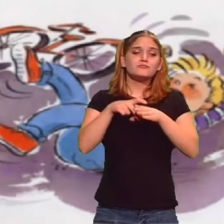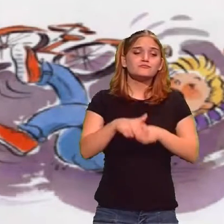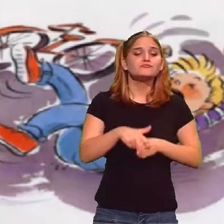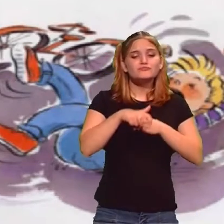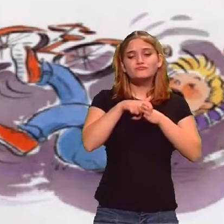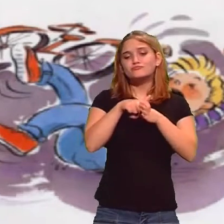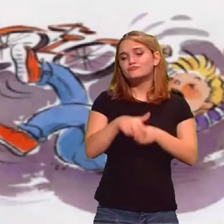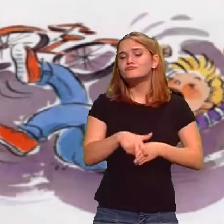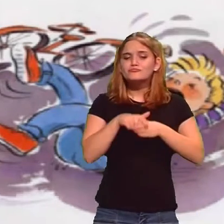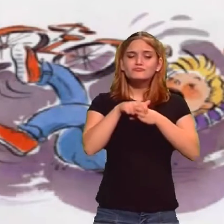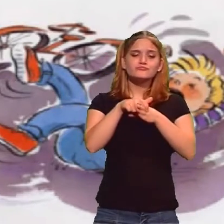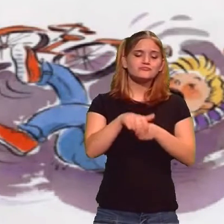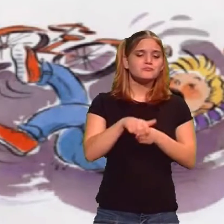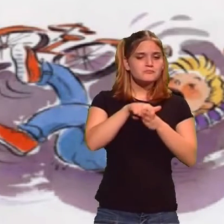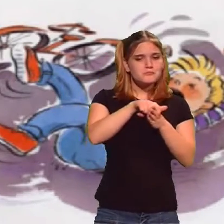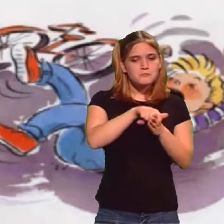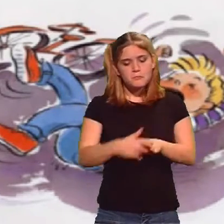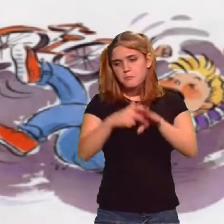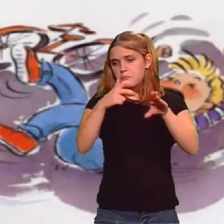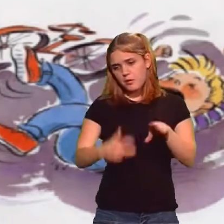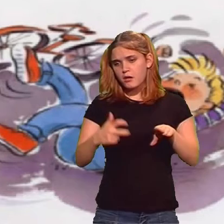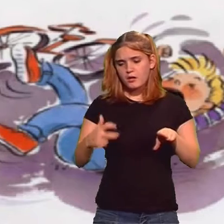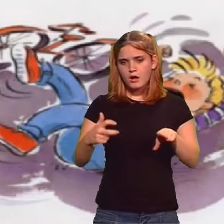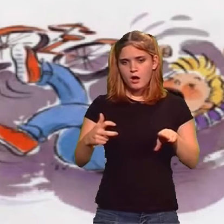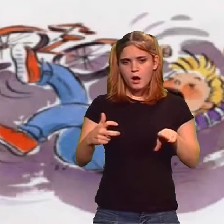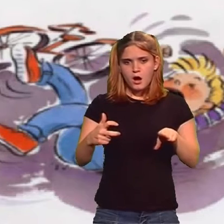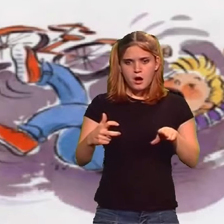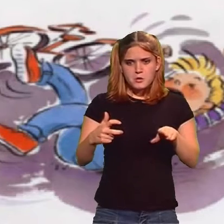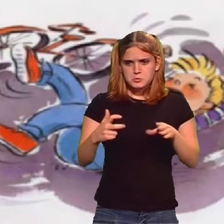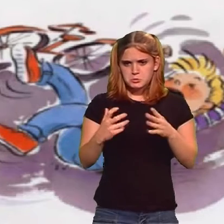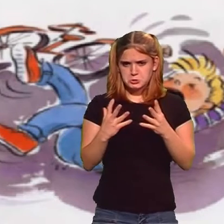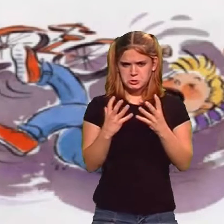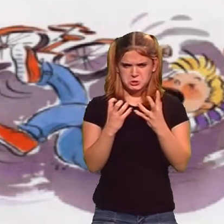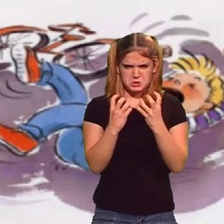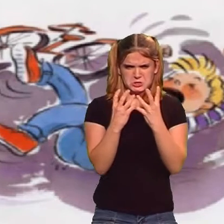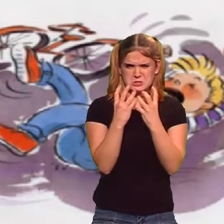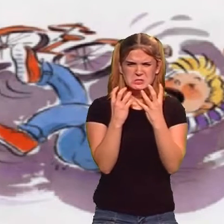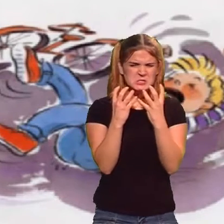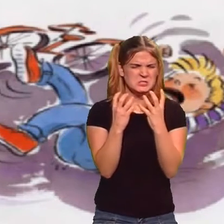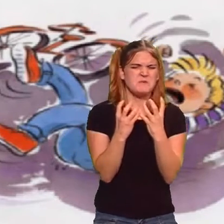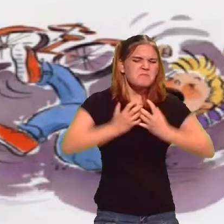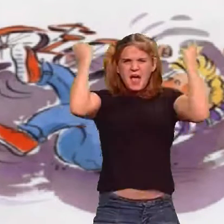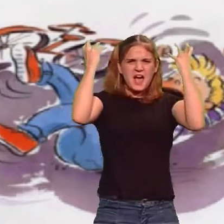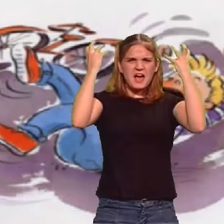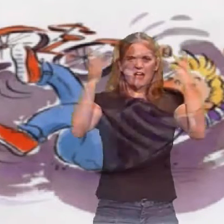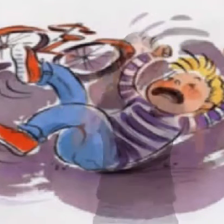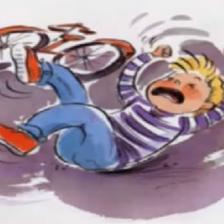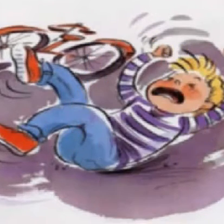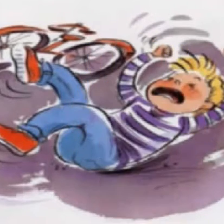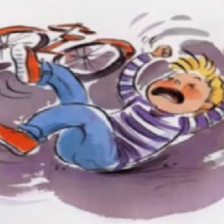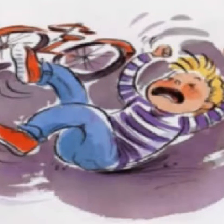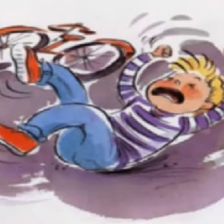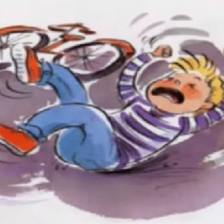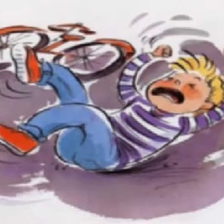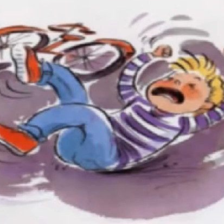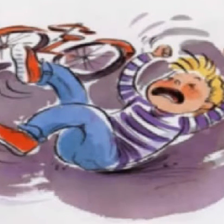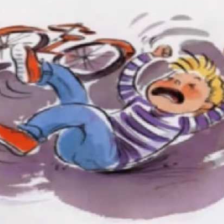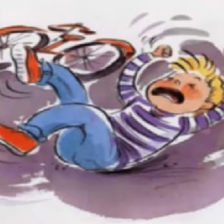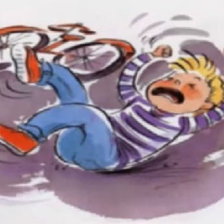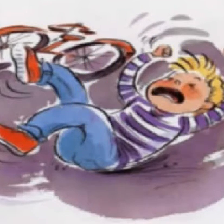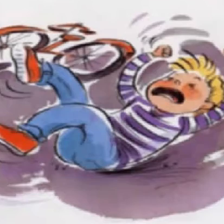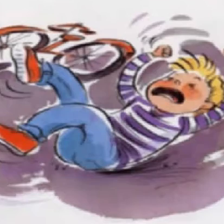Thomas was riding his bicycle and he fell off. He got mad. He got angry.